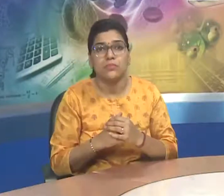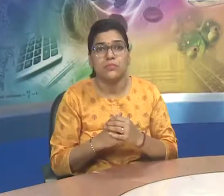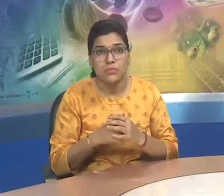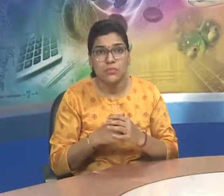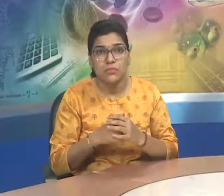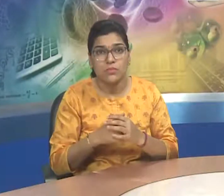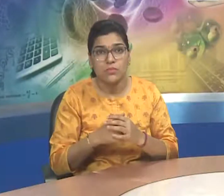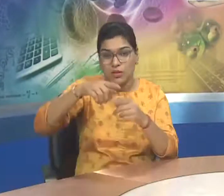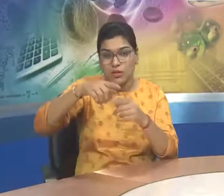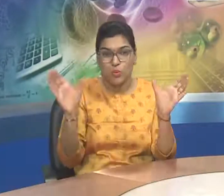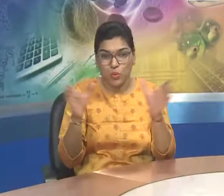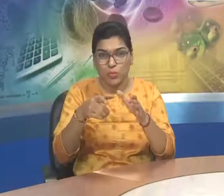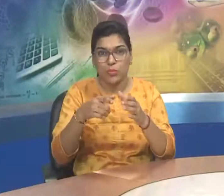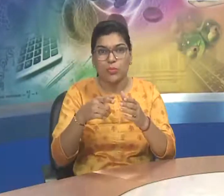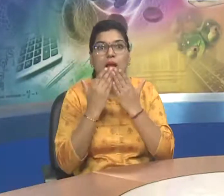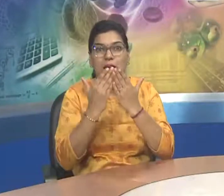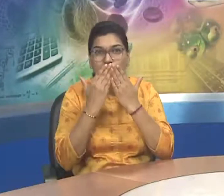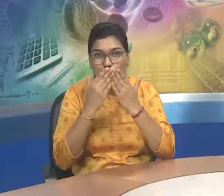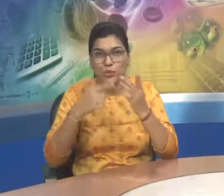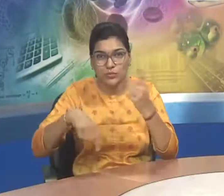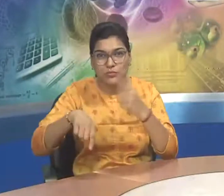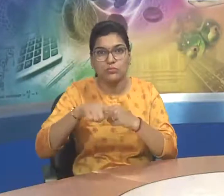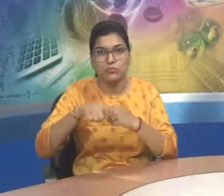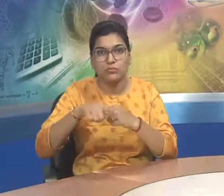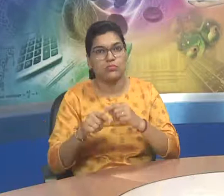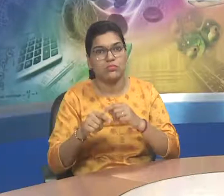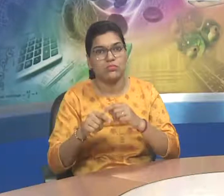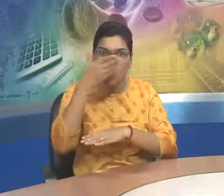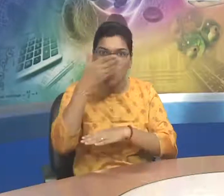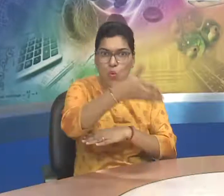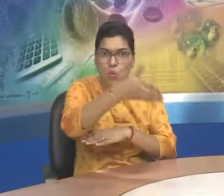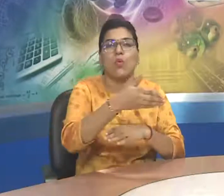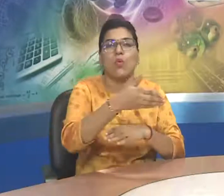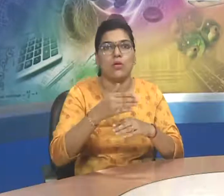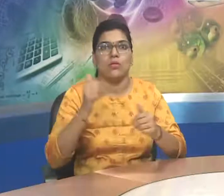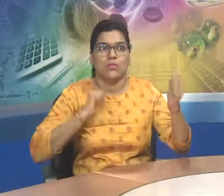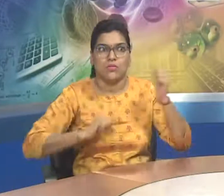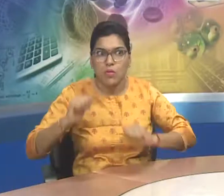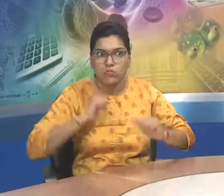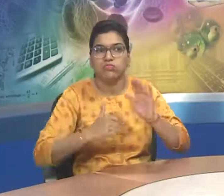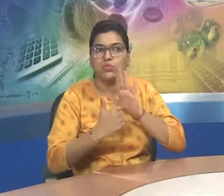diversified to reach a wider audience